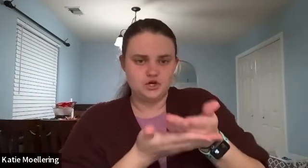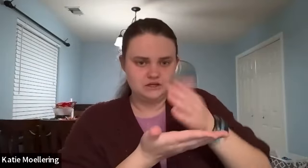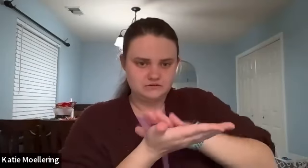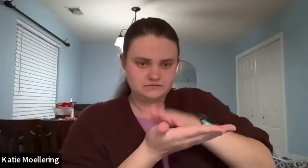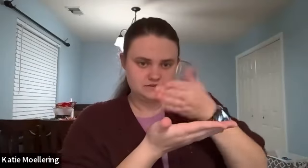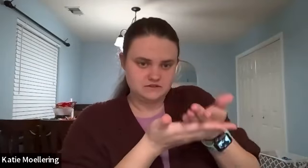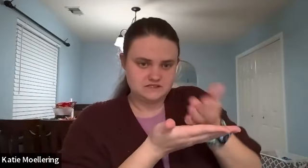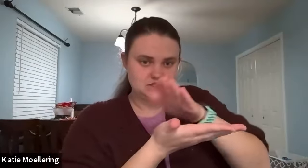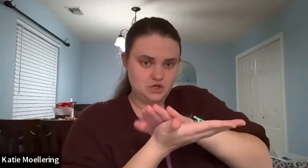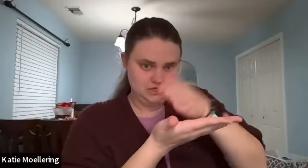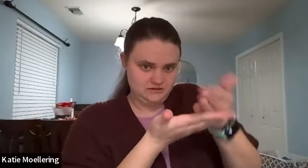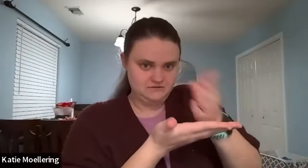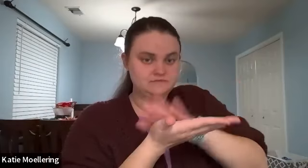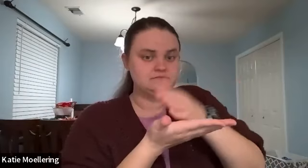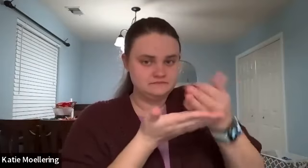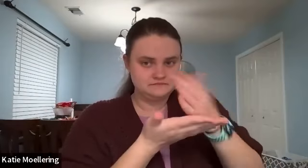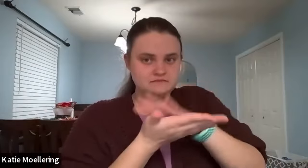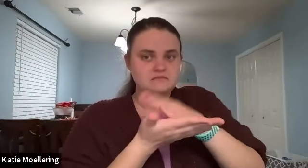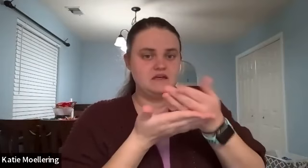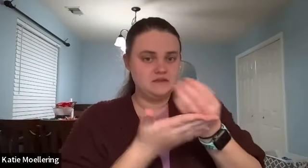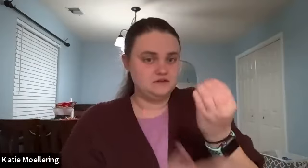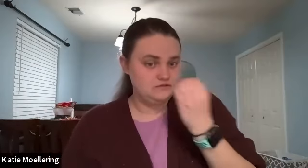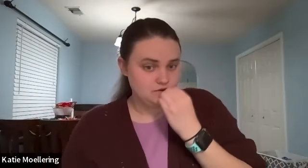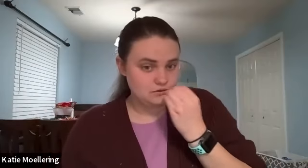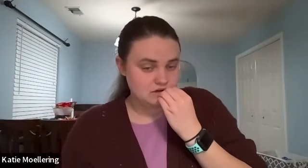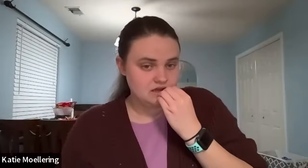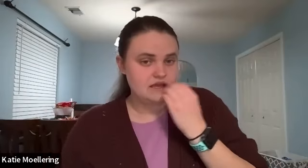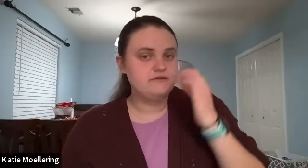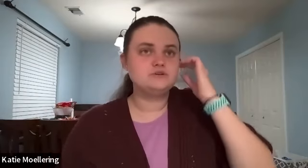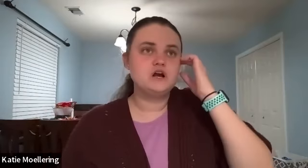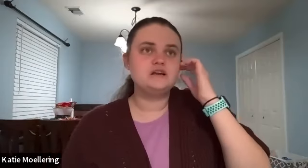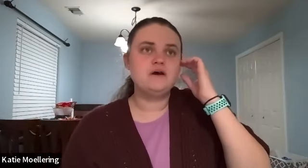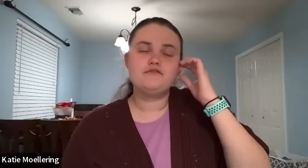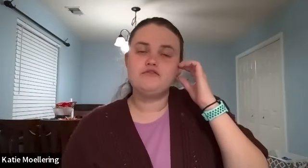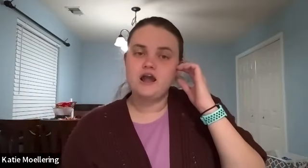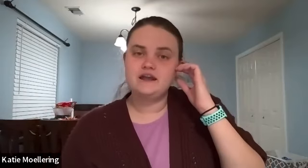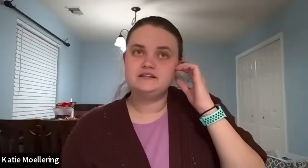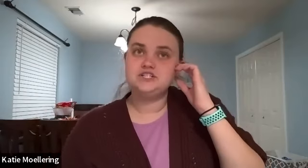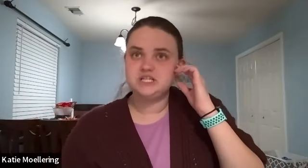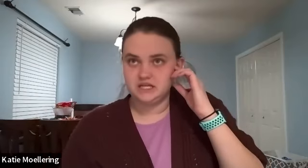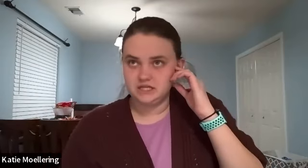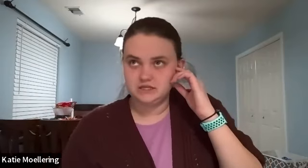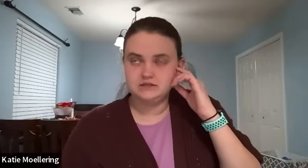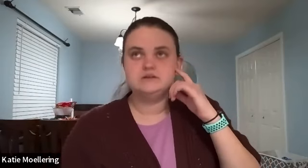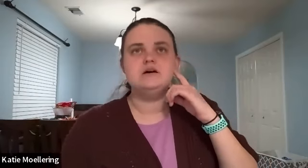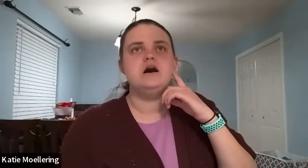cook. So this is cook. And then do food. If you were talking about fried chicken,